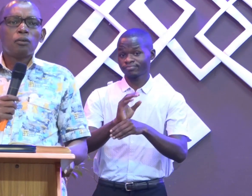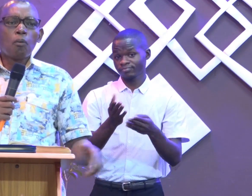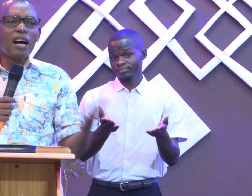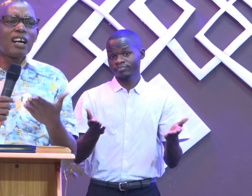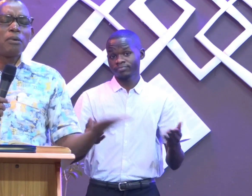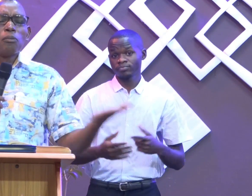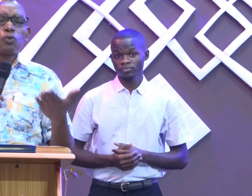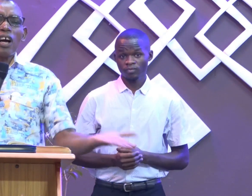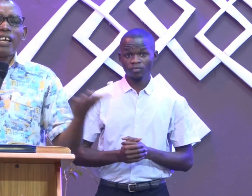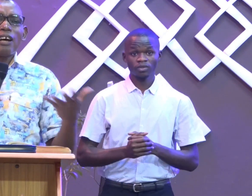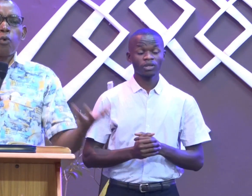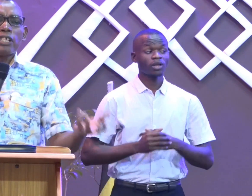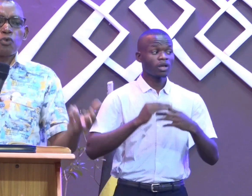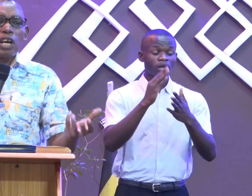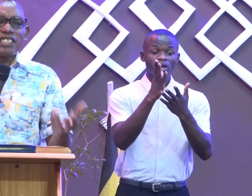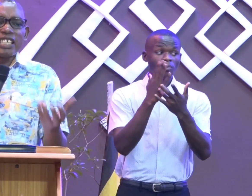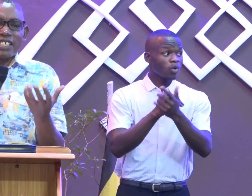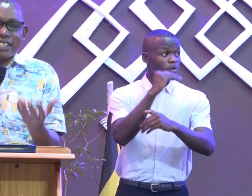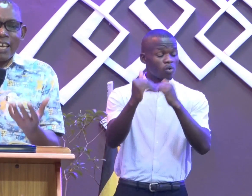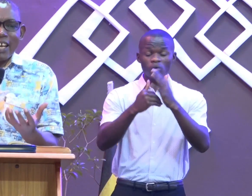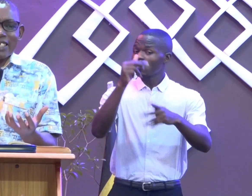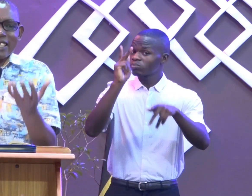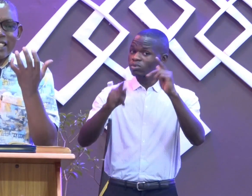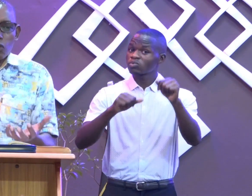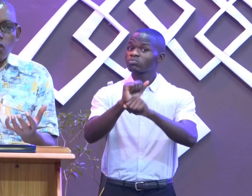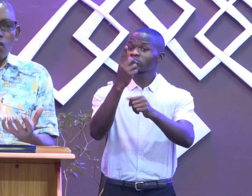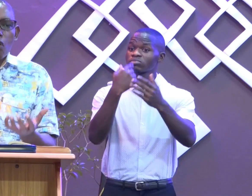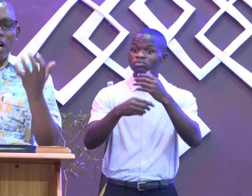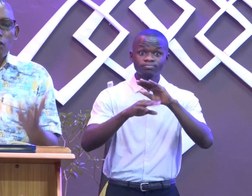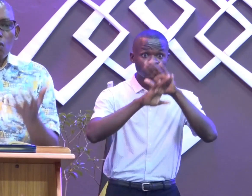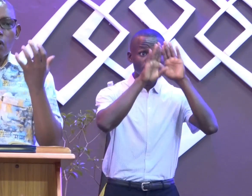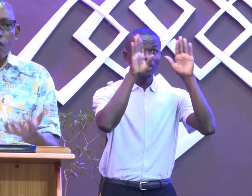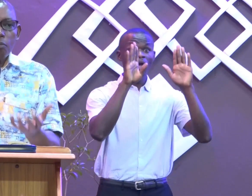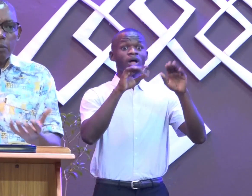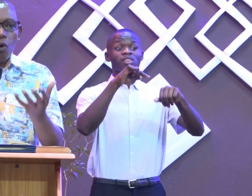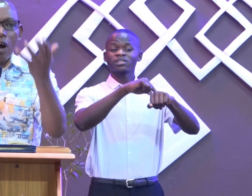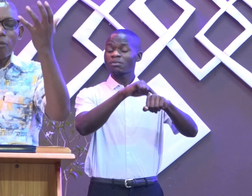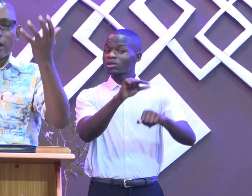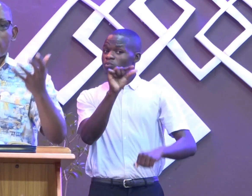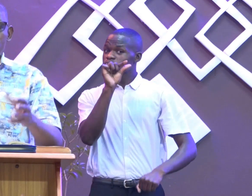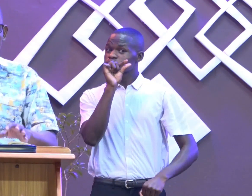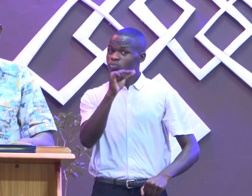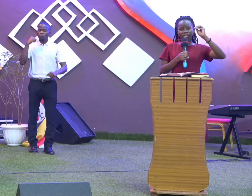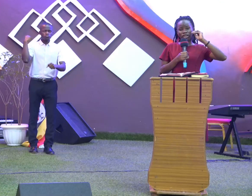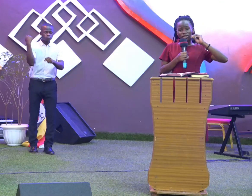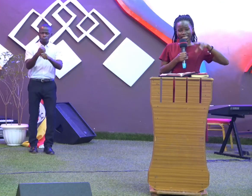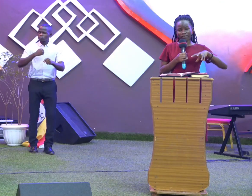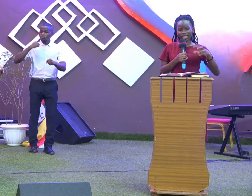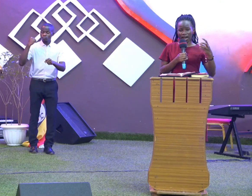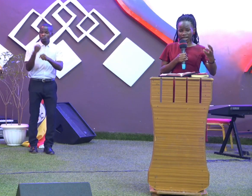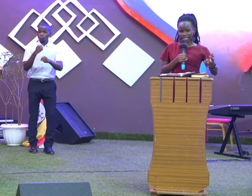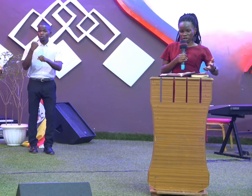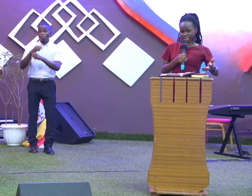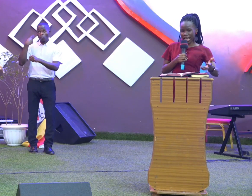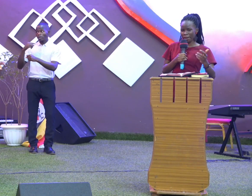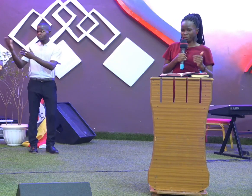tithe and offering in the house of the Lord. Because everyone is going to discover